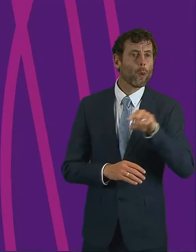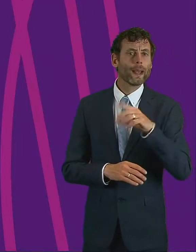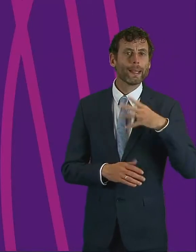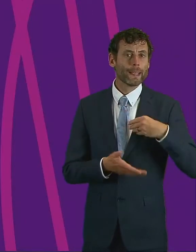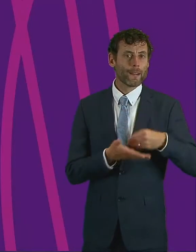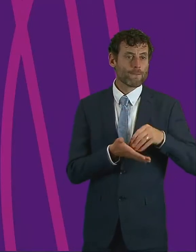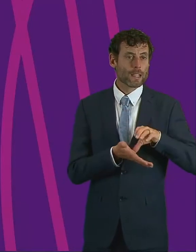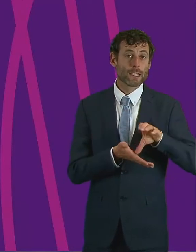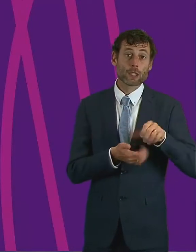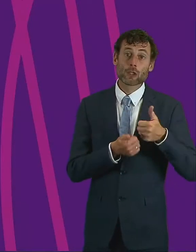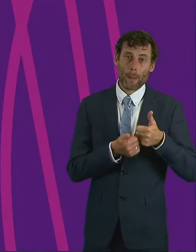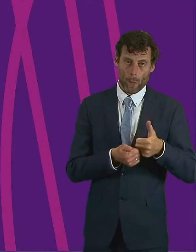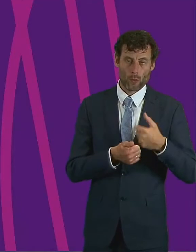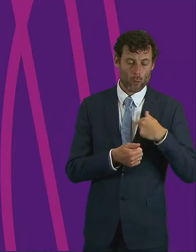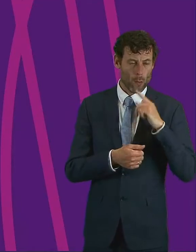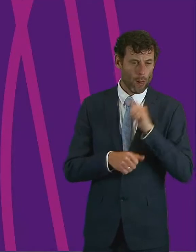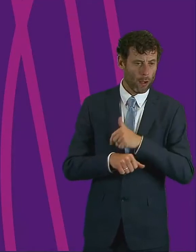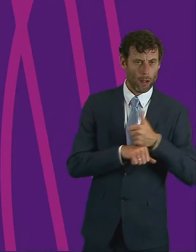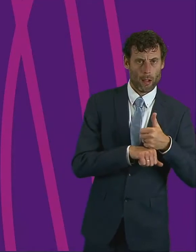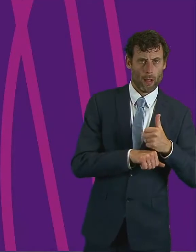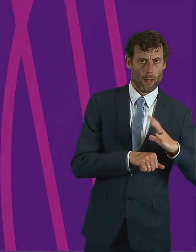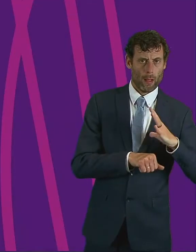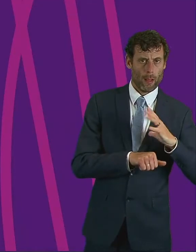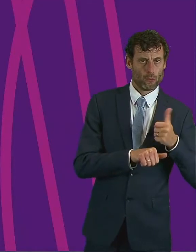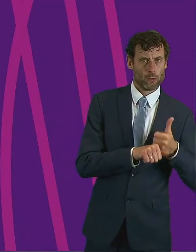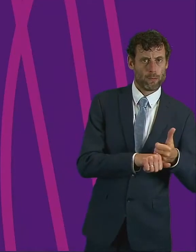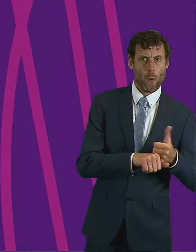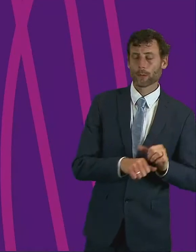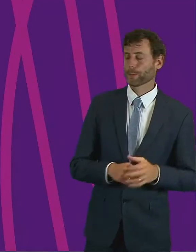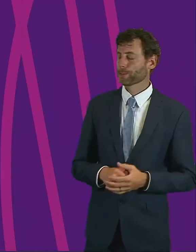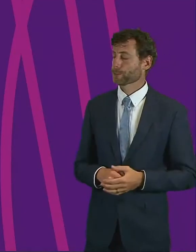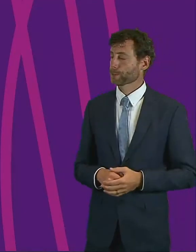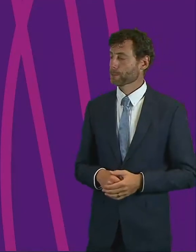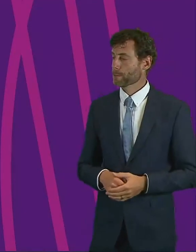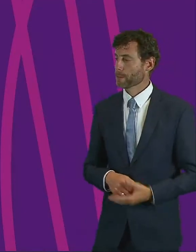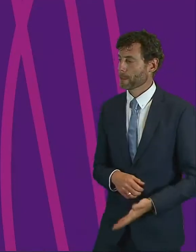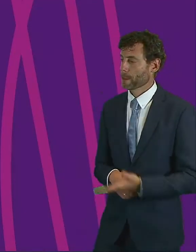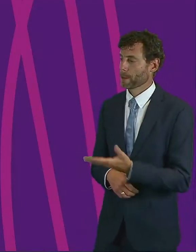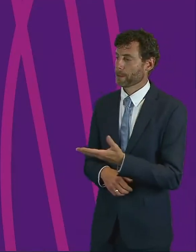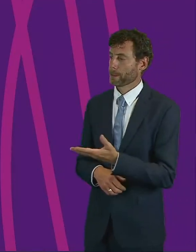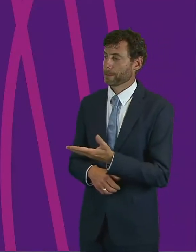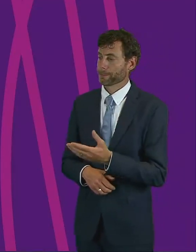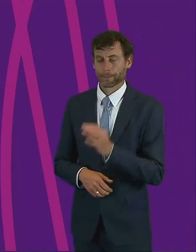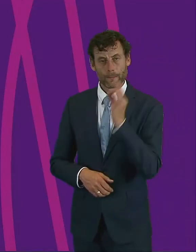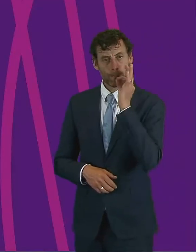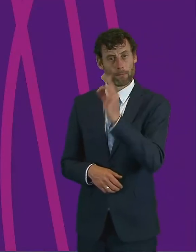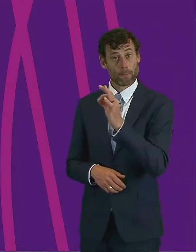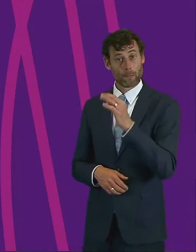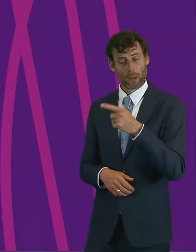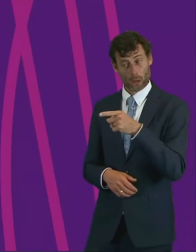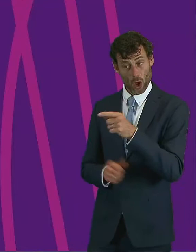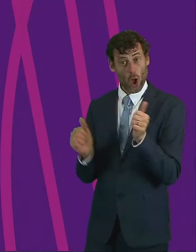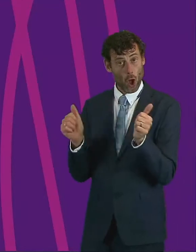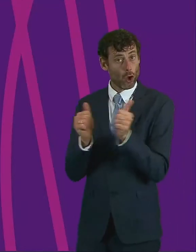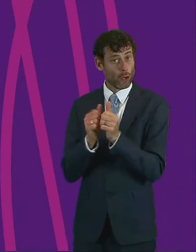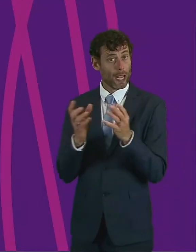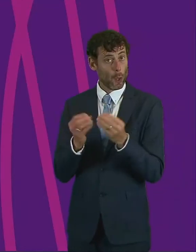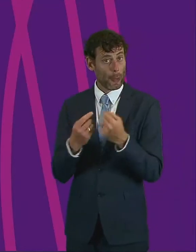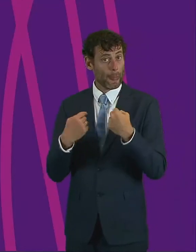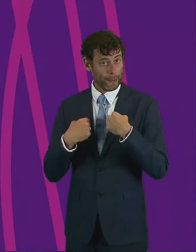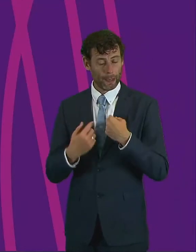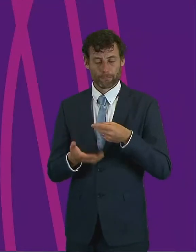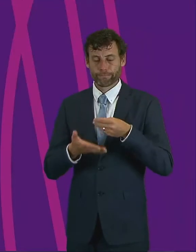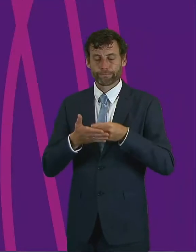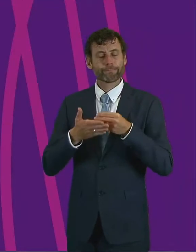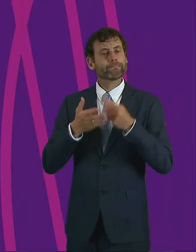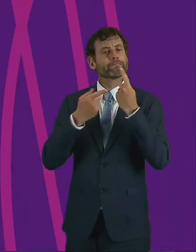George Adam, followed by Sarah Boyack. Thank you, Presiding Officer. Does the Cabinet Secretary agree with me that while the Chancellor's announcement of a